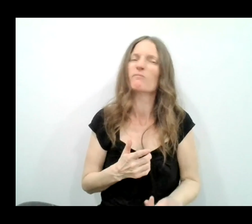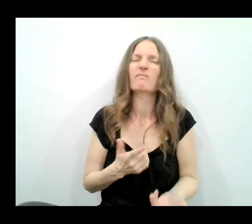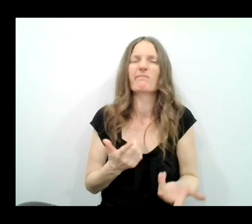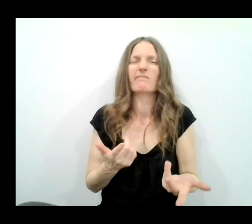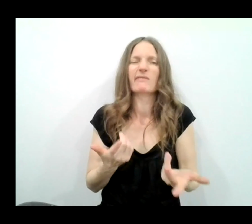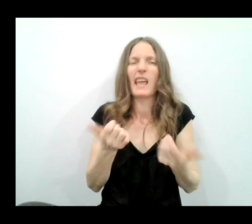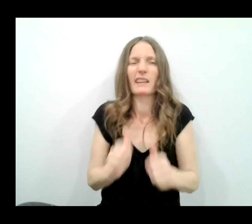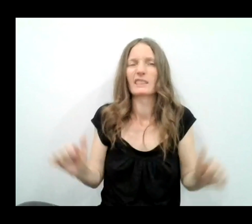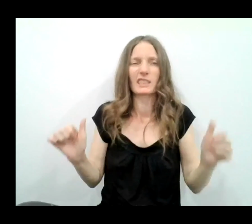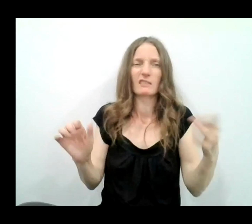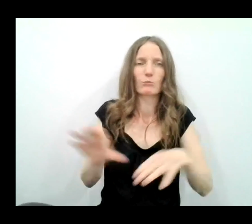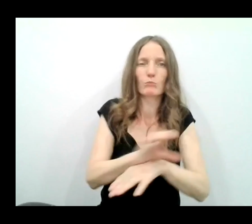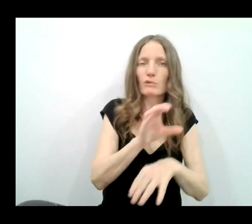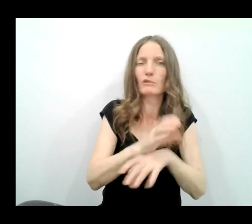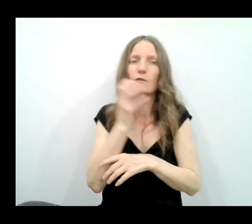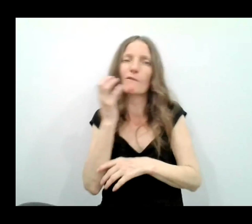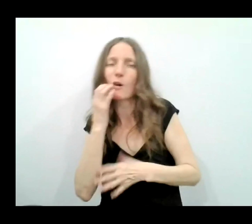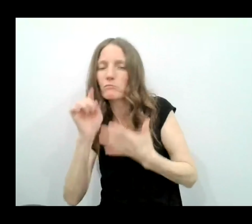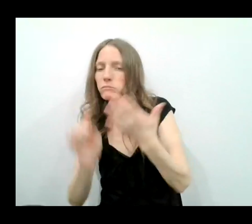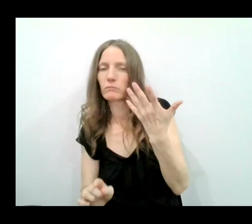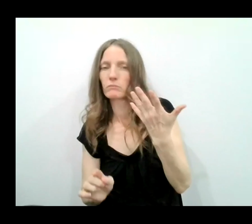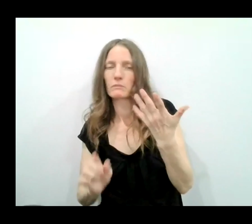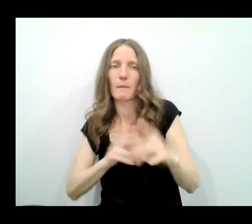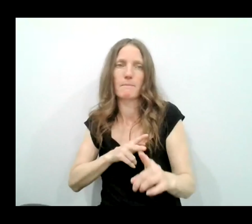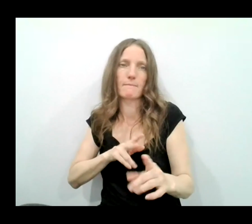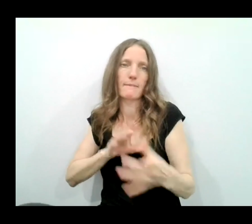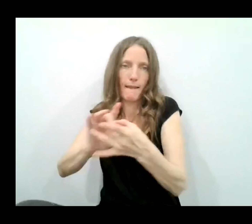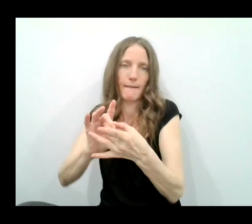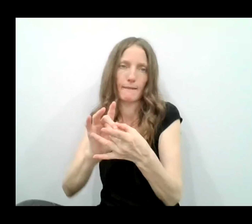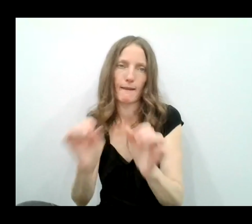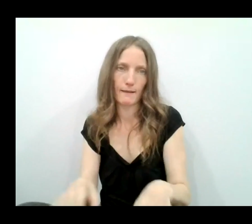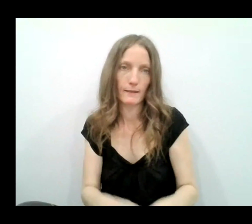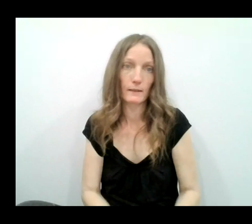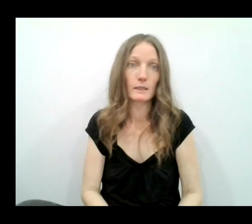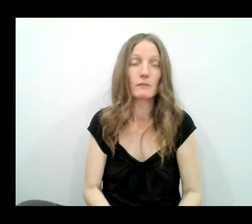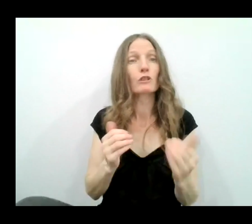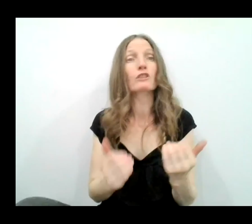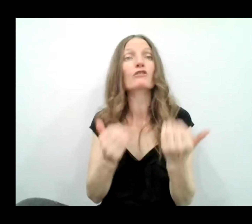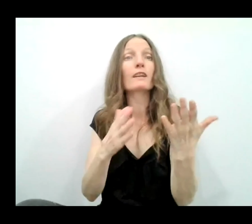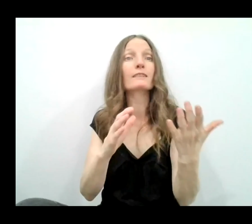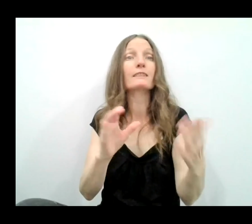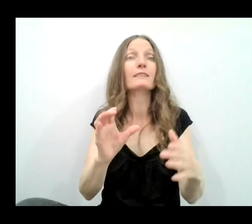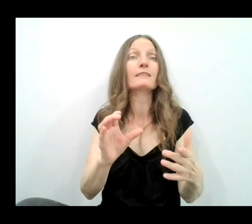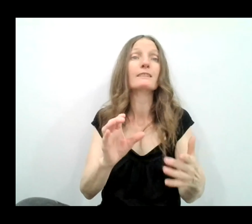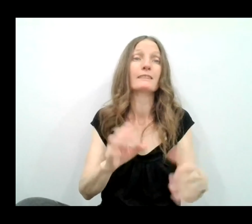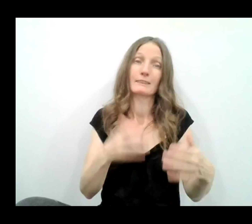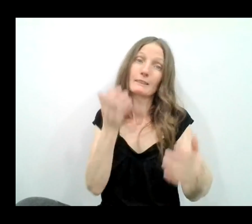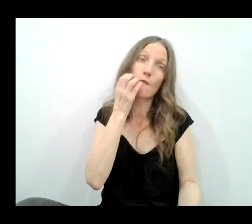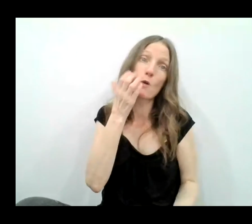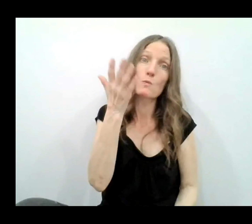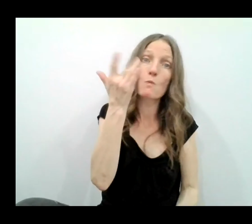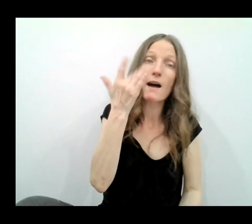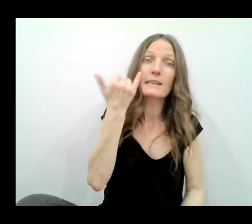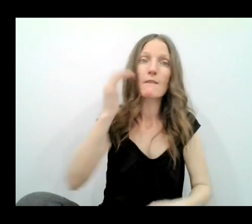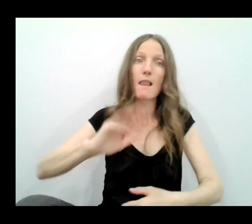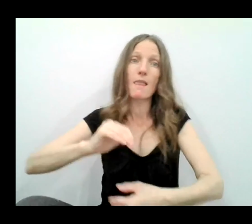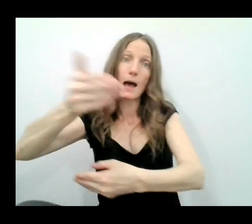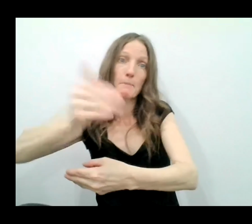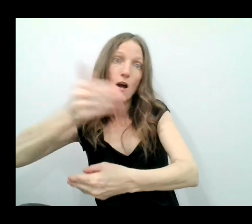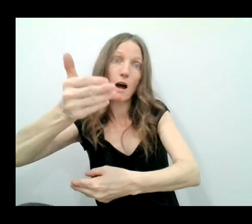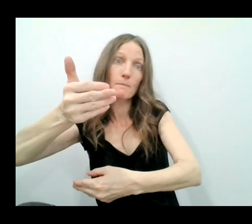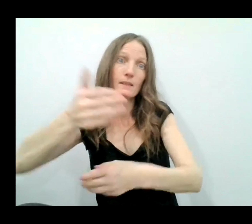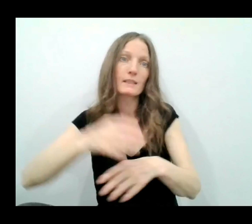We generally suggest a cell phone just because it's handy if someone only has a laptop and not a laptop